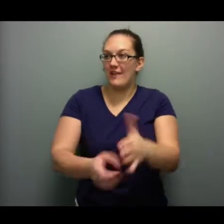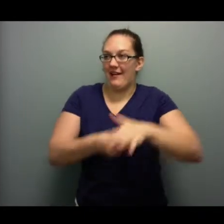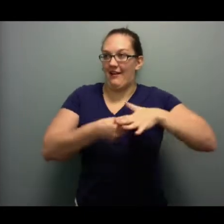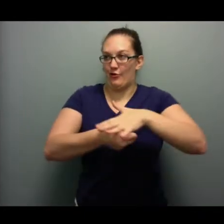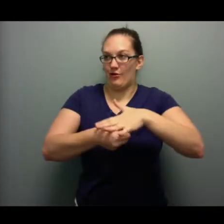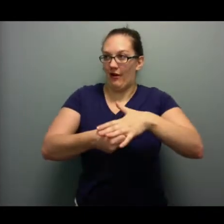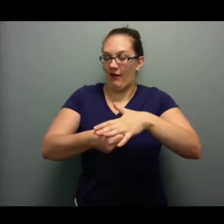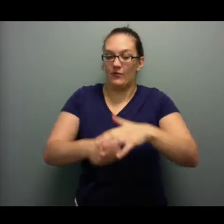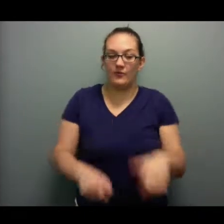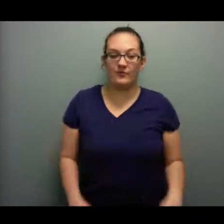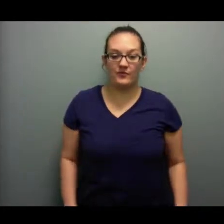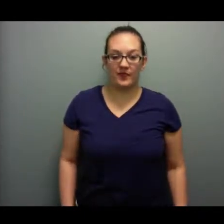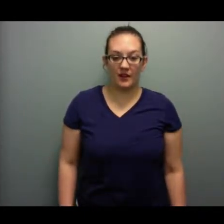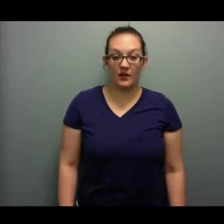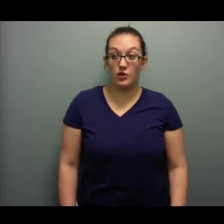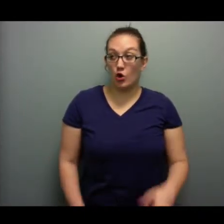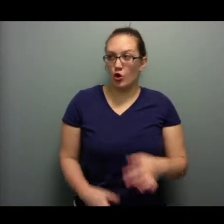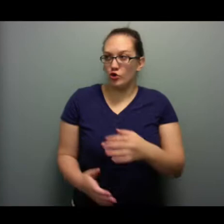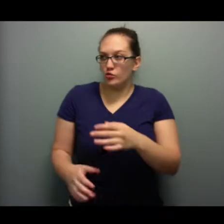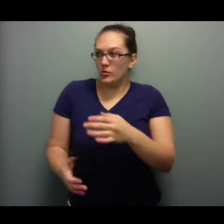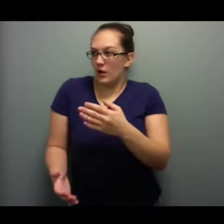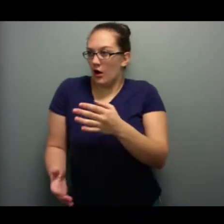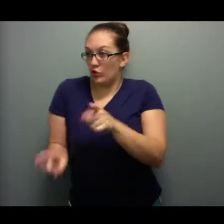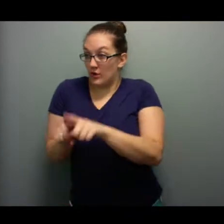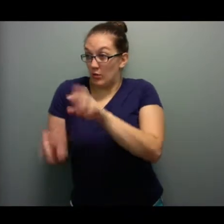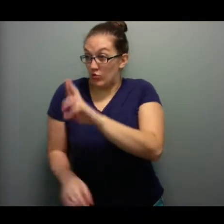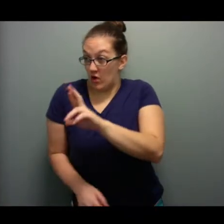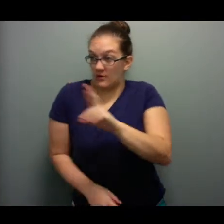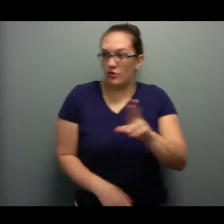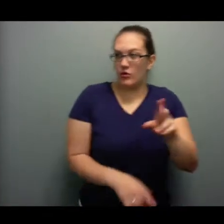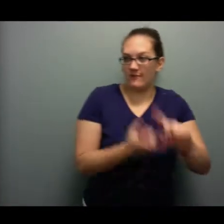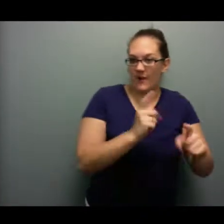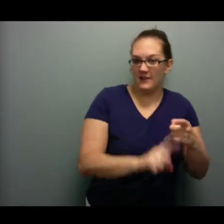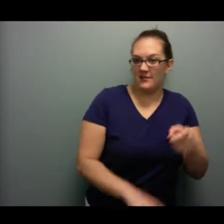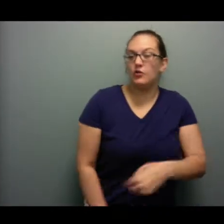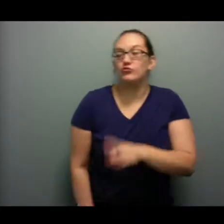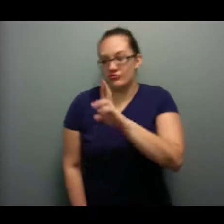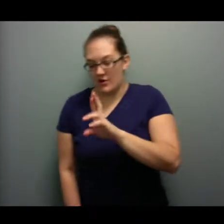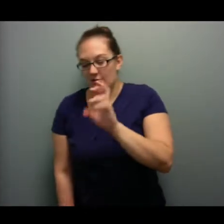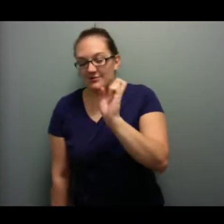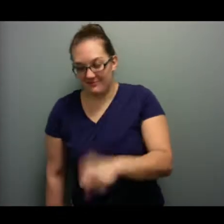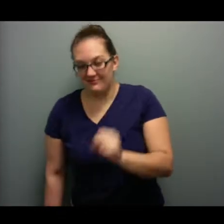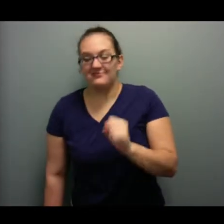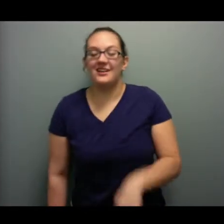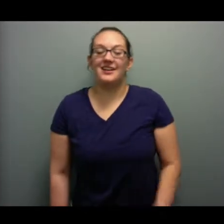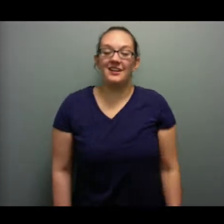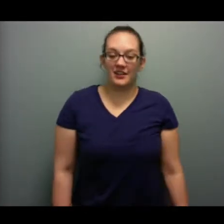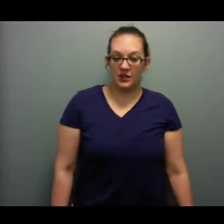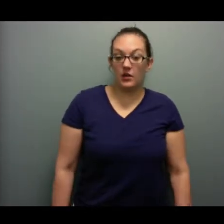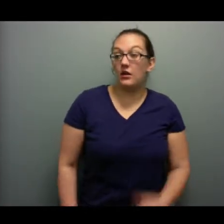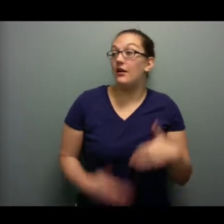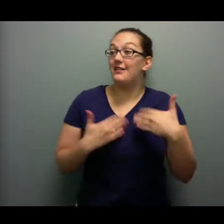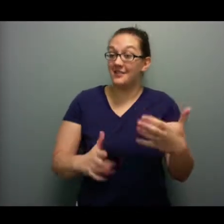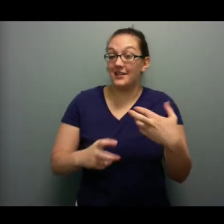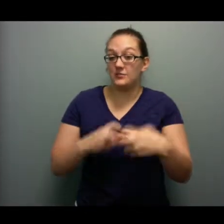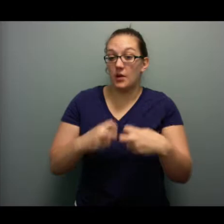do then, so do you guys agree with Robbie or his friend? Robbie. Okay, let's go on to the next problem. Okay, same place.